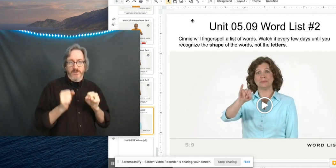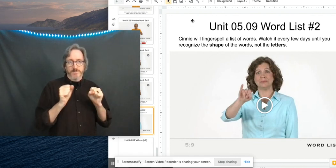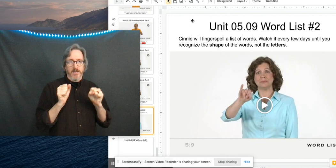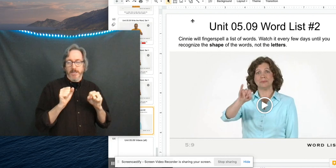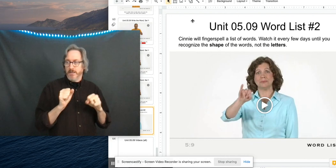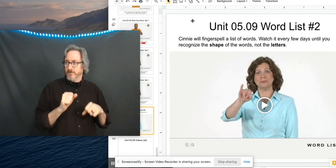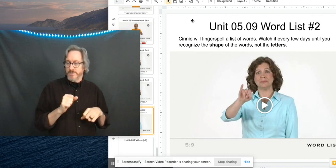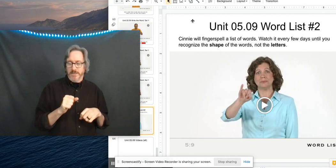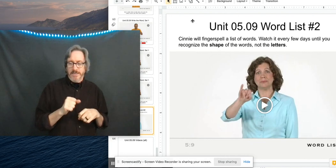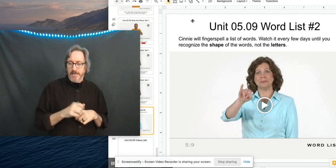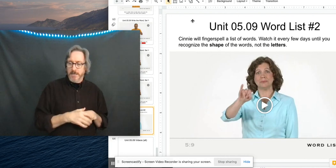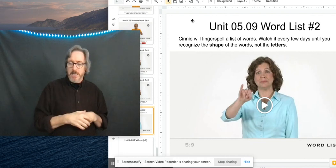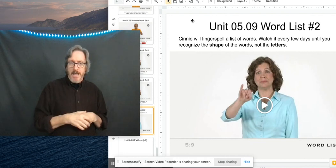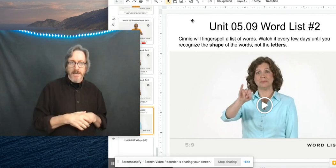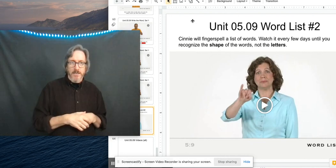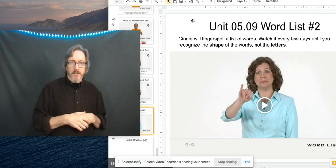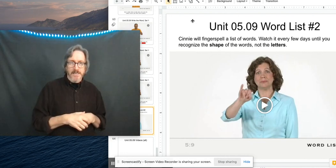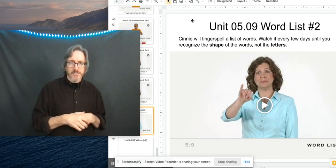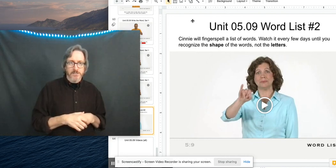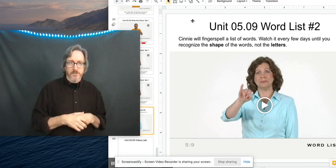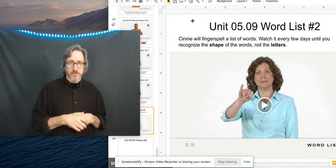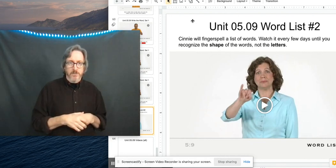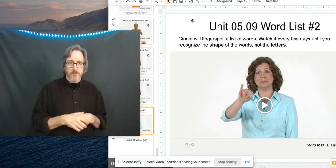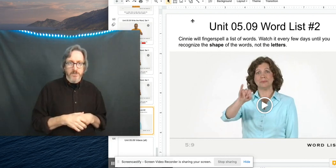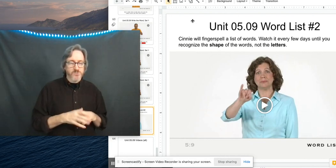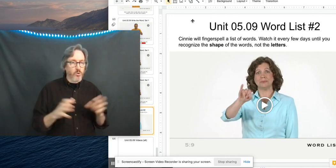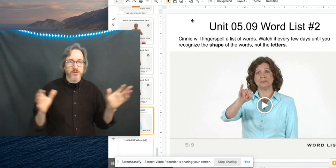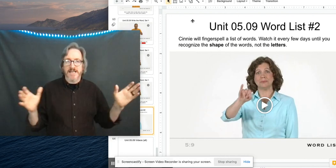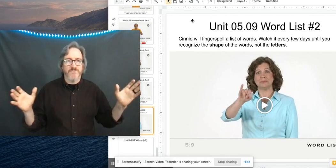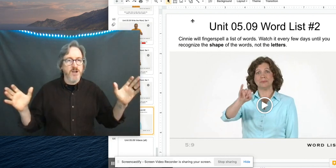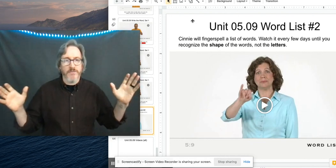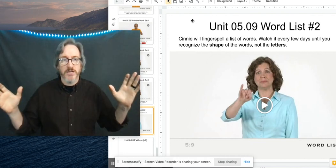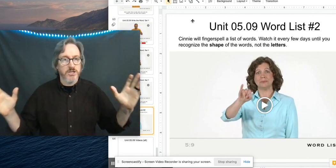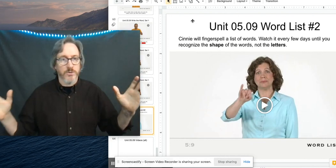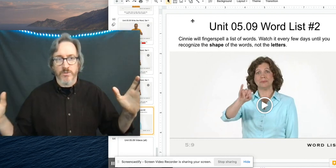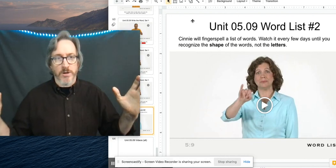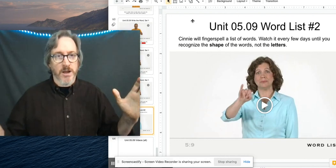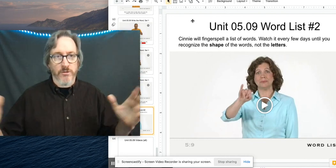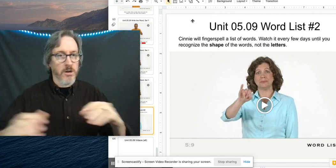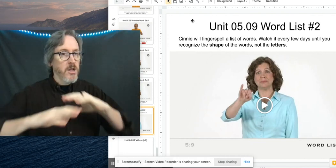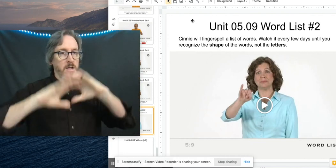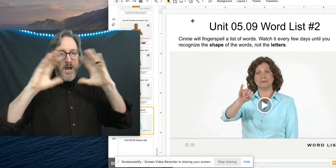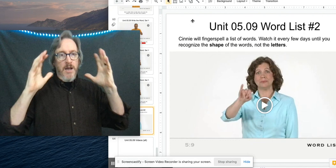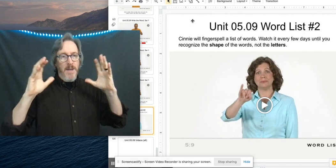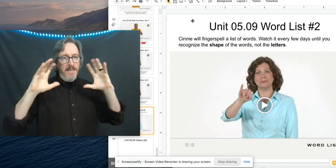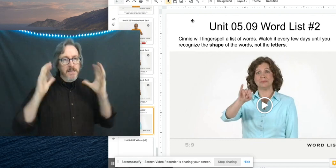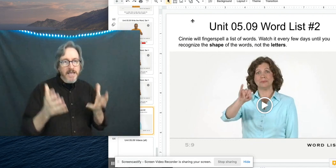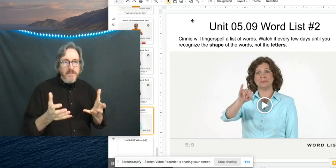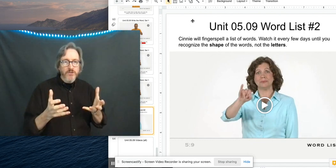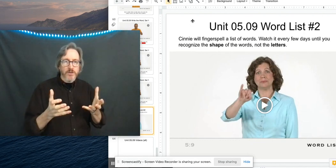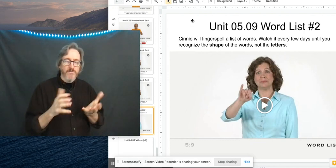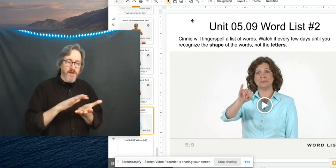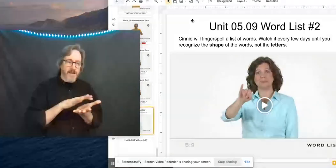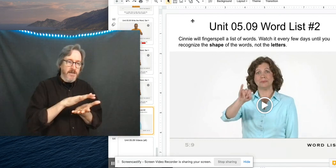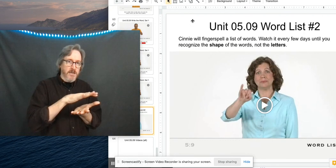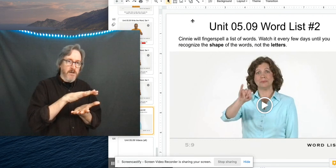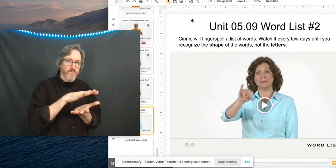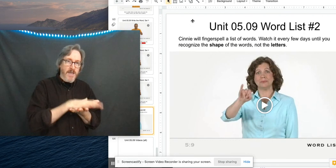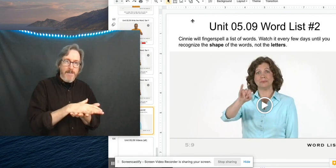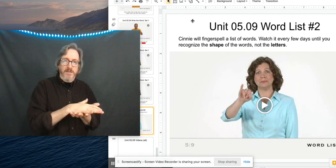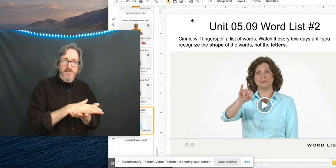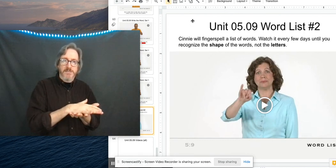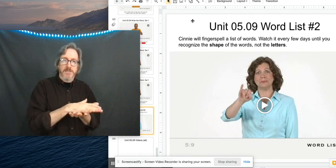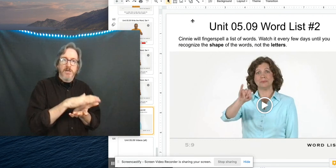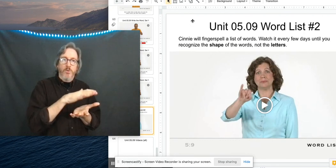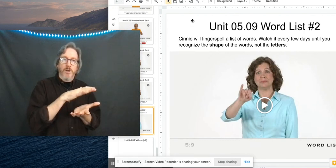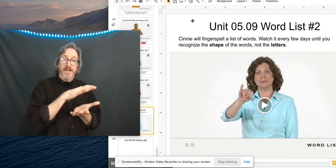fast fingerspelling or something like that. And these words have nothing to do with one another. I like if you can find a